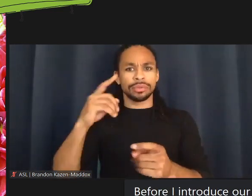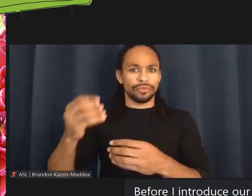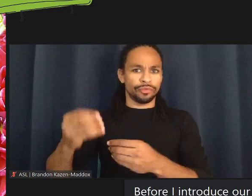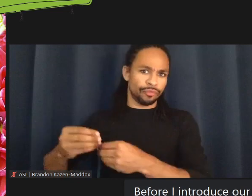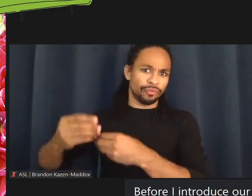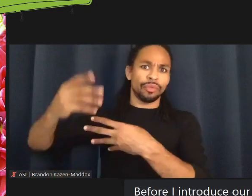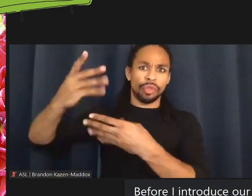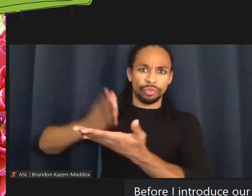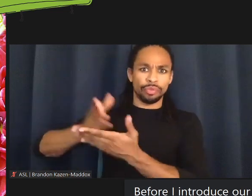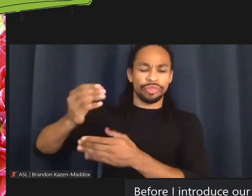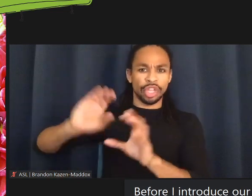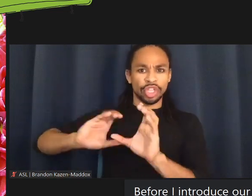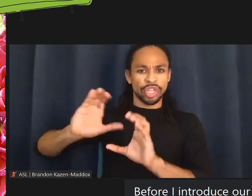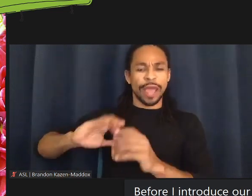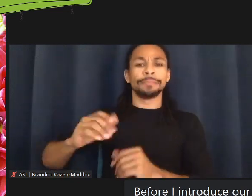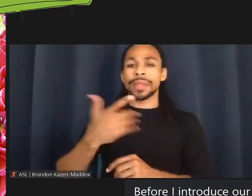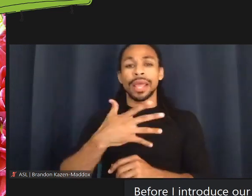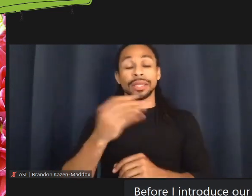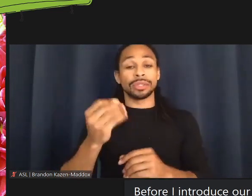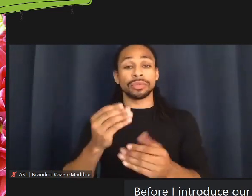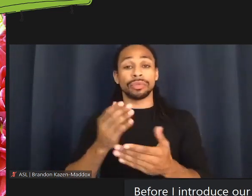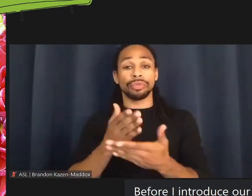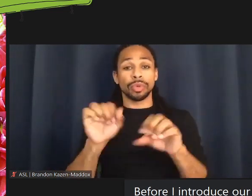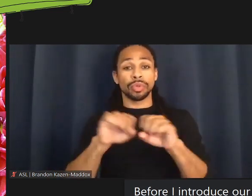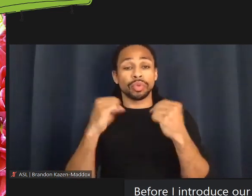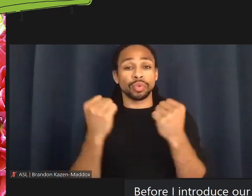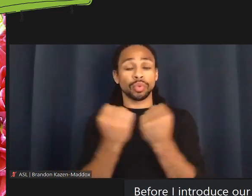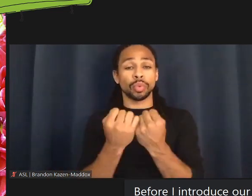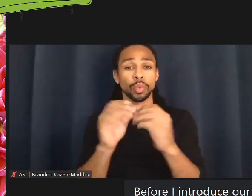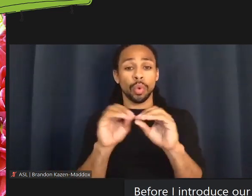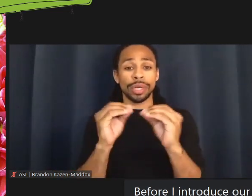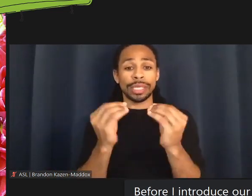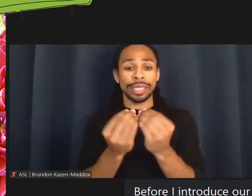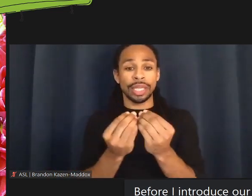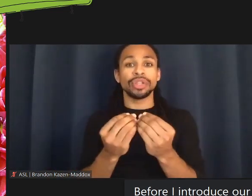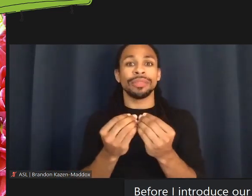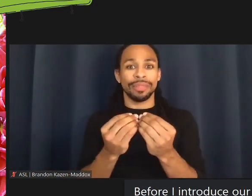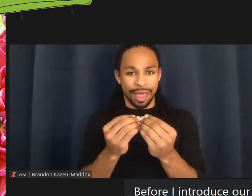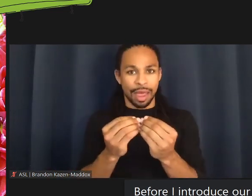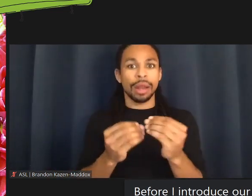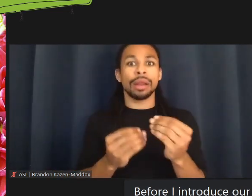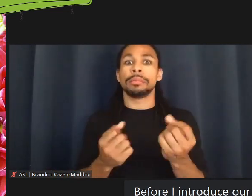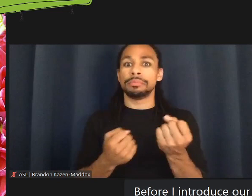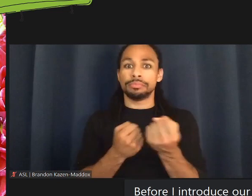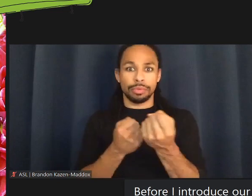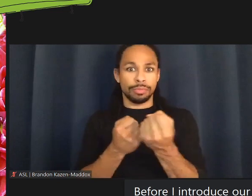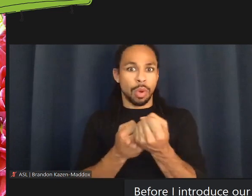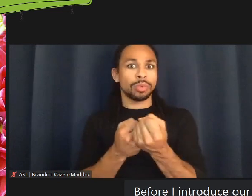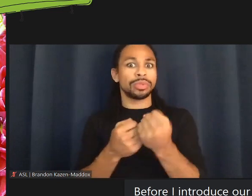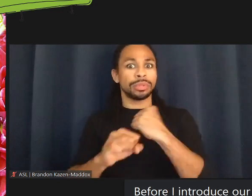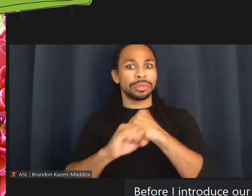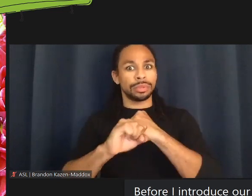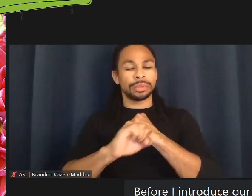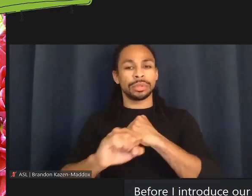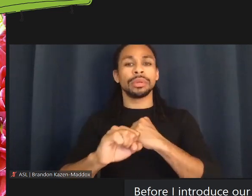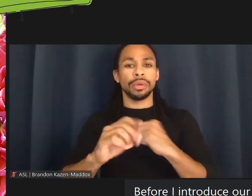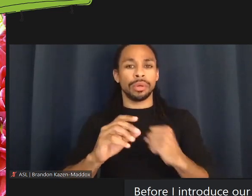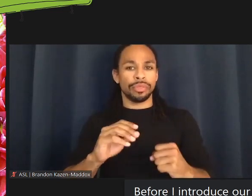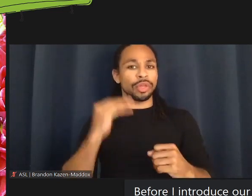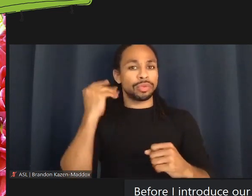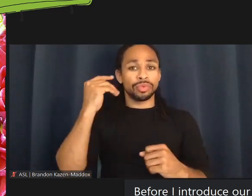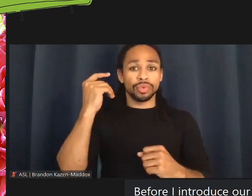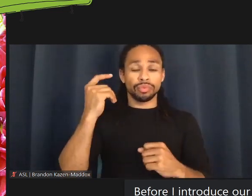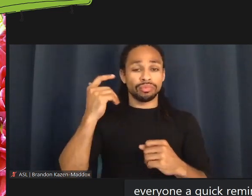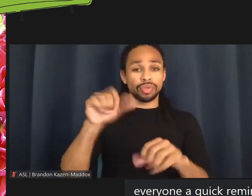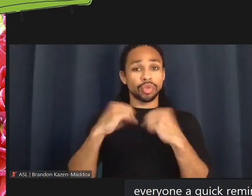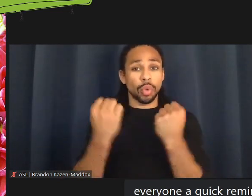Transgrediendo, a social organization that promotes the development of comprehensive cultural and social health of trans people and with